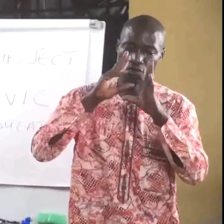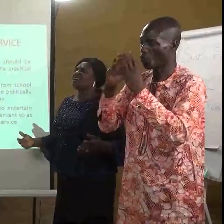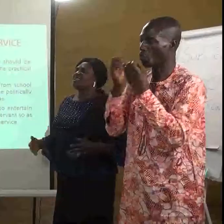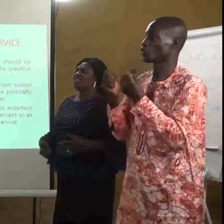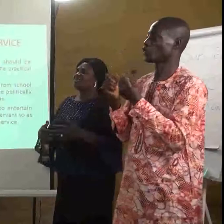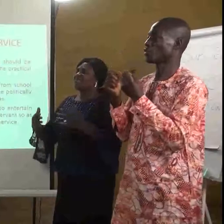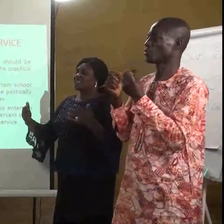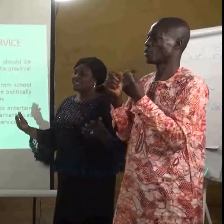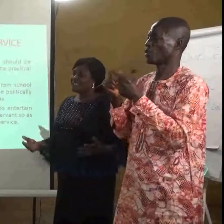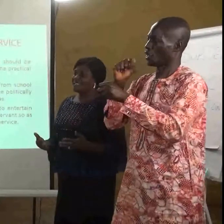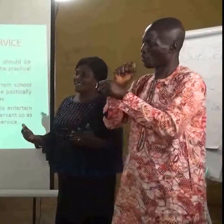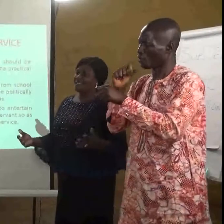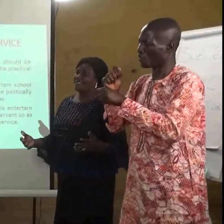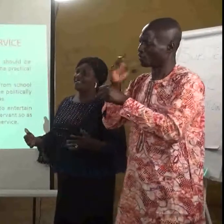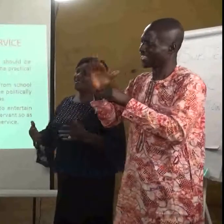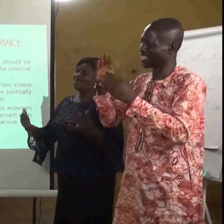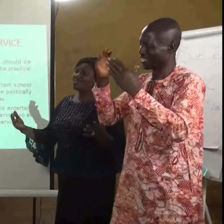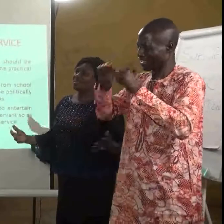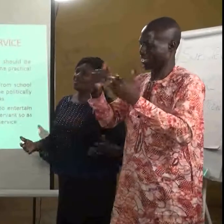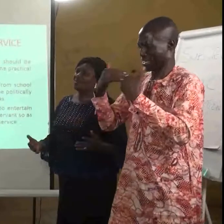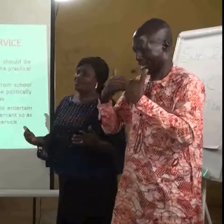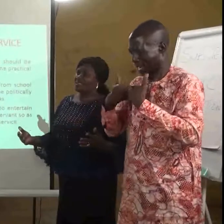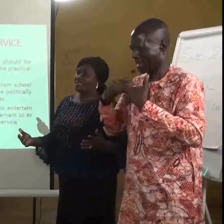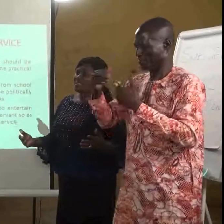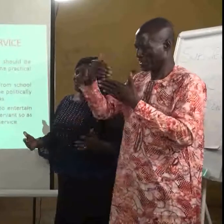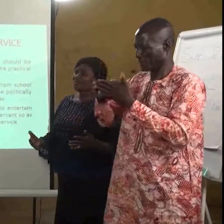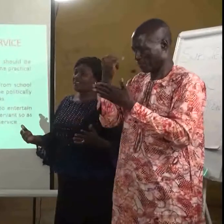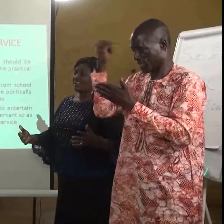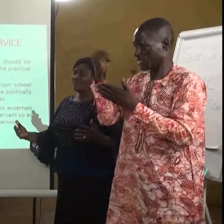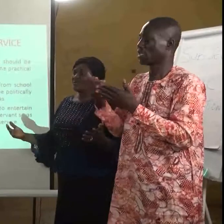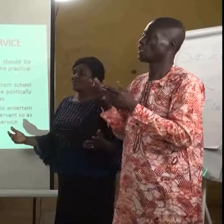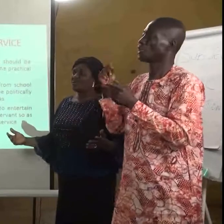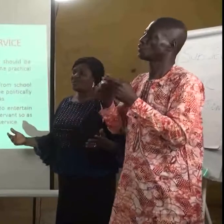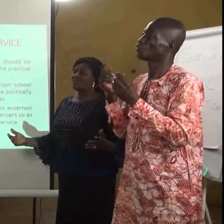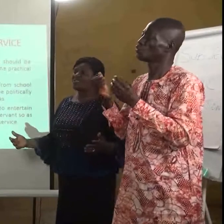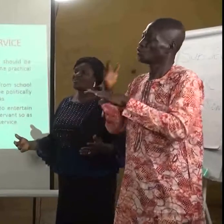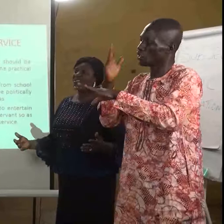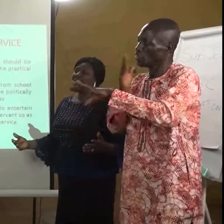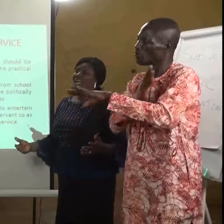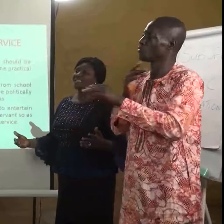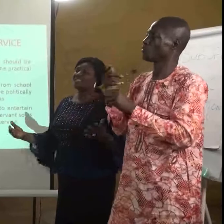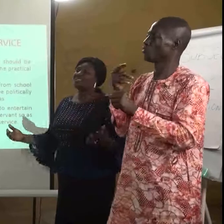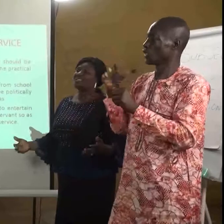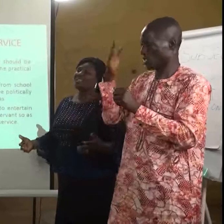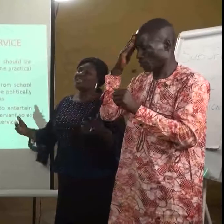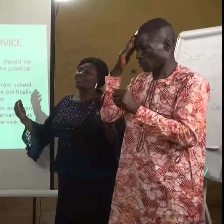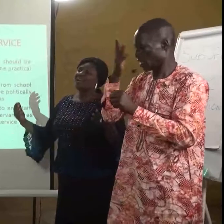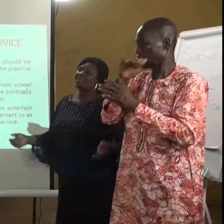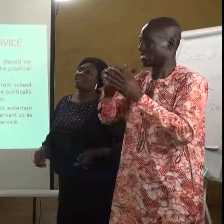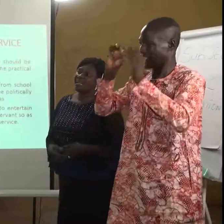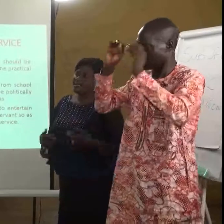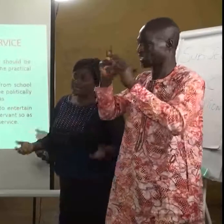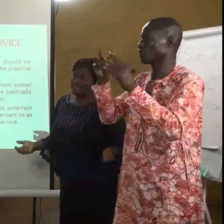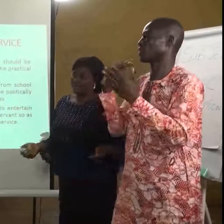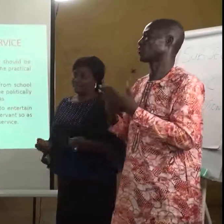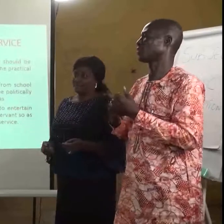Even the facilities that they use in the offices, you find out that you go to some offices, you see they are still using